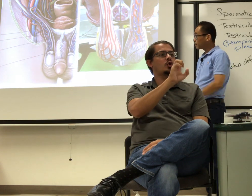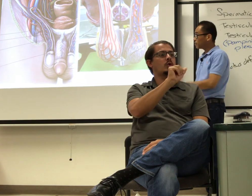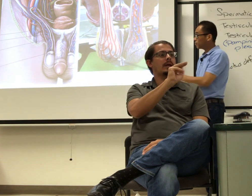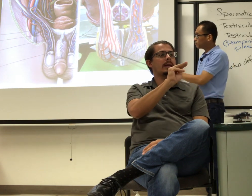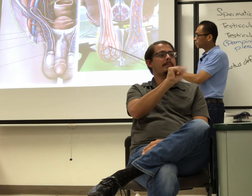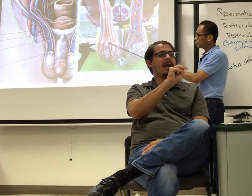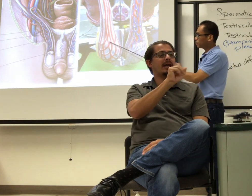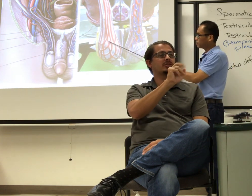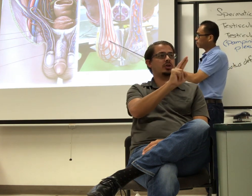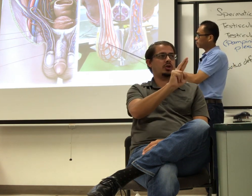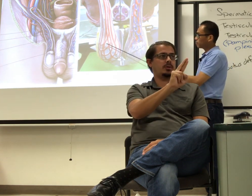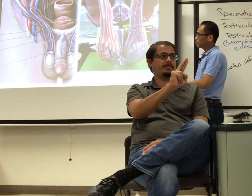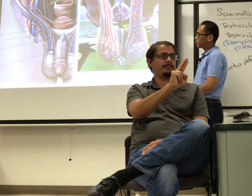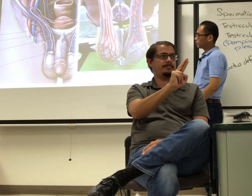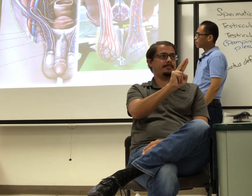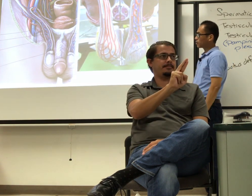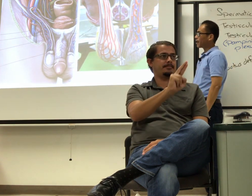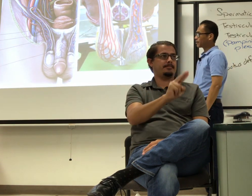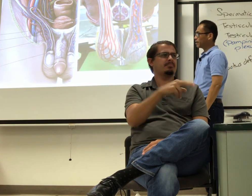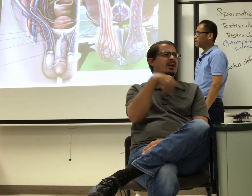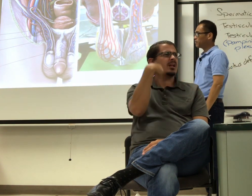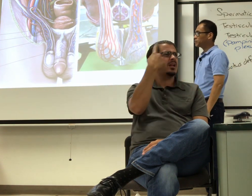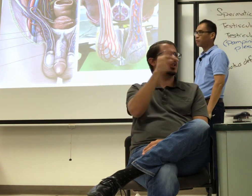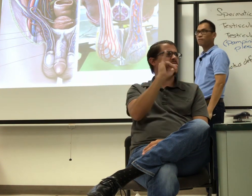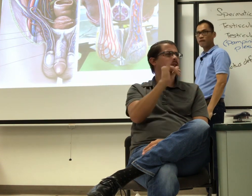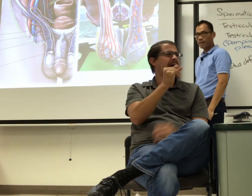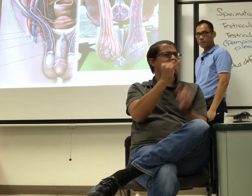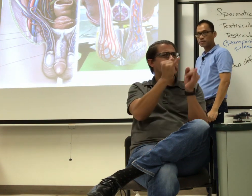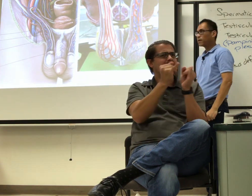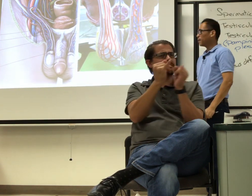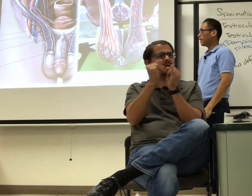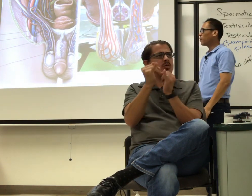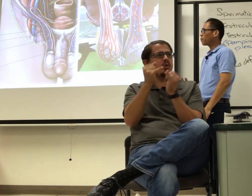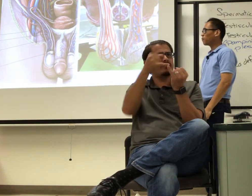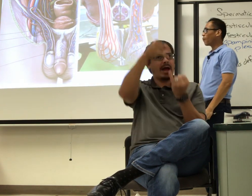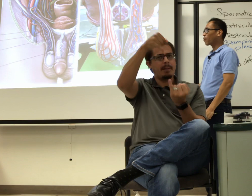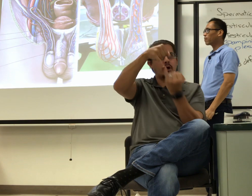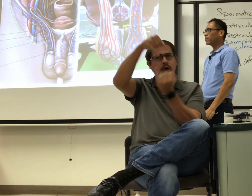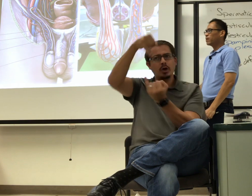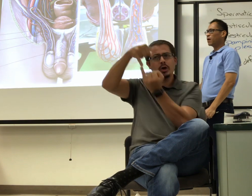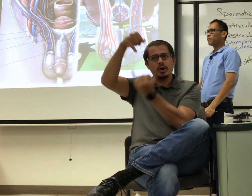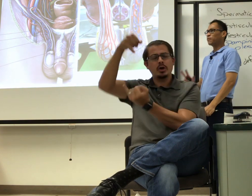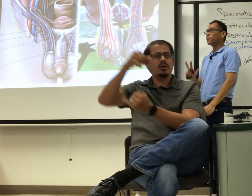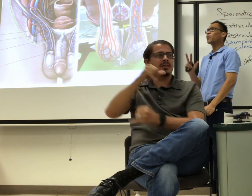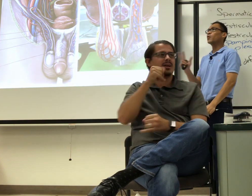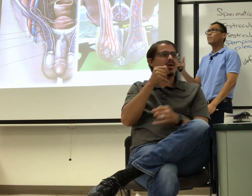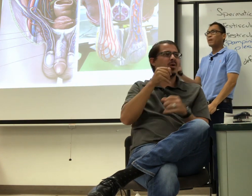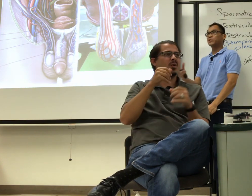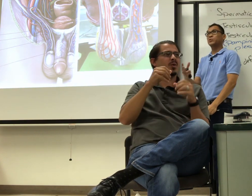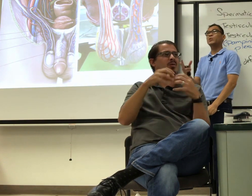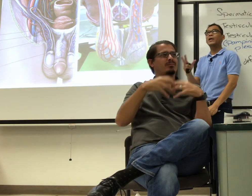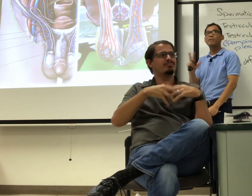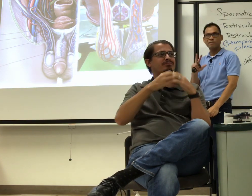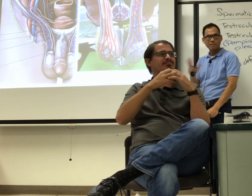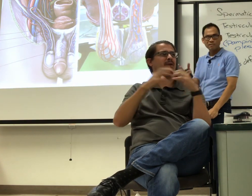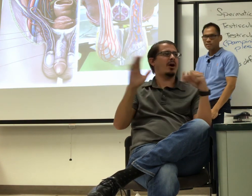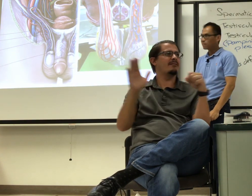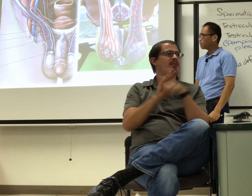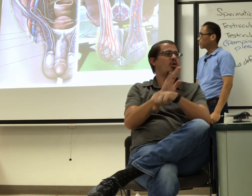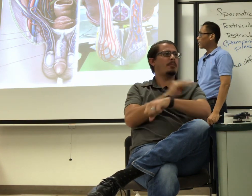Okay, and they do look like individual fibers. They don't form a full muscle